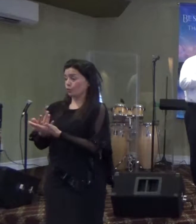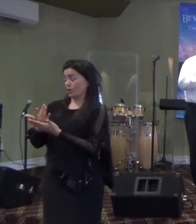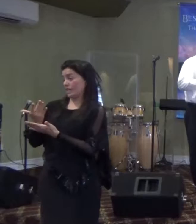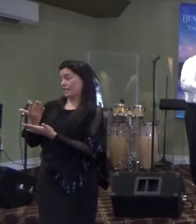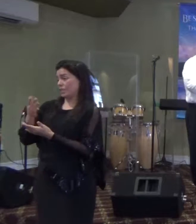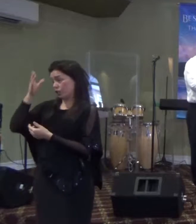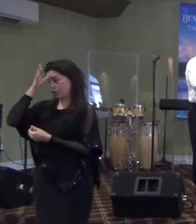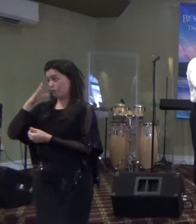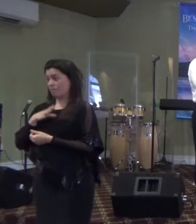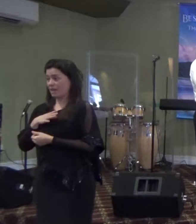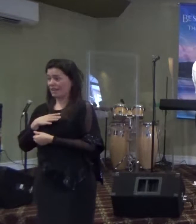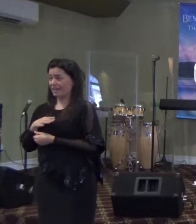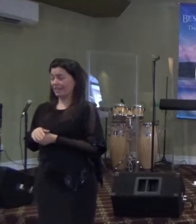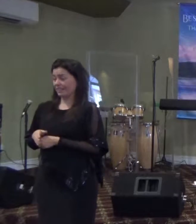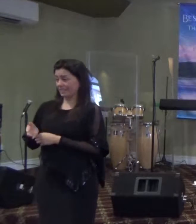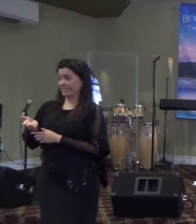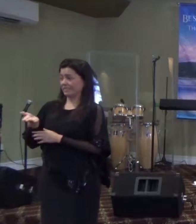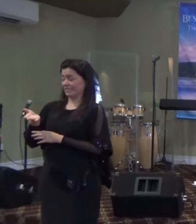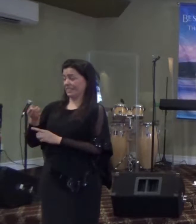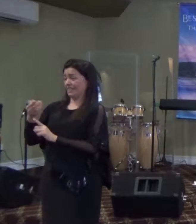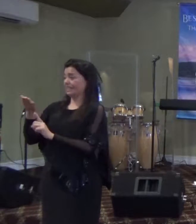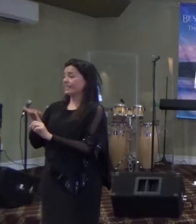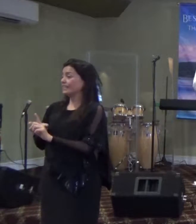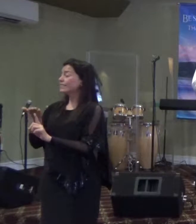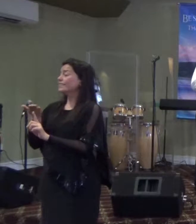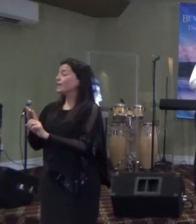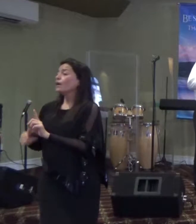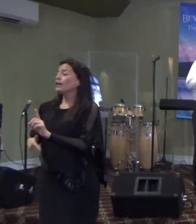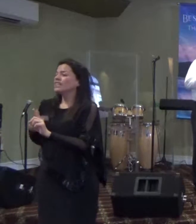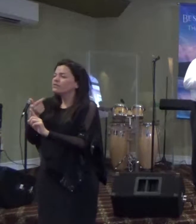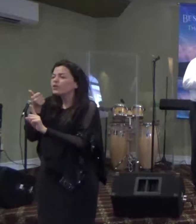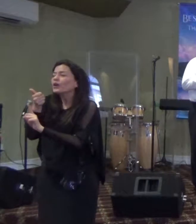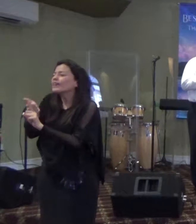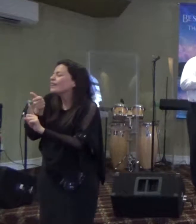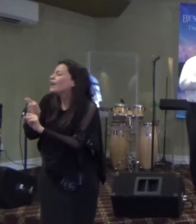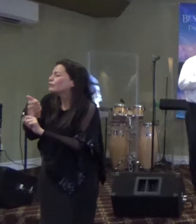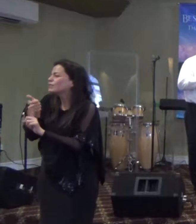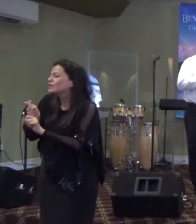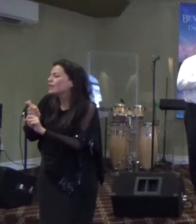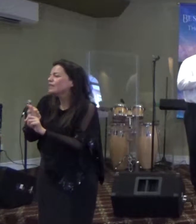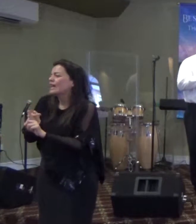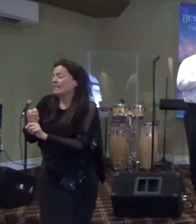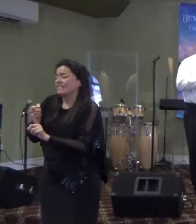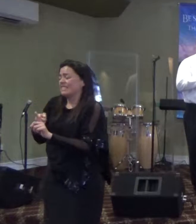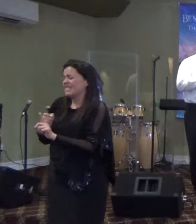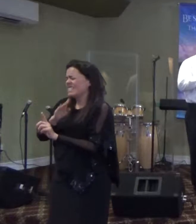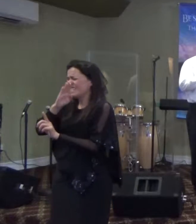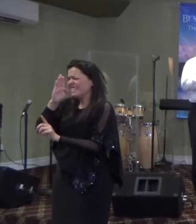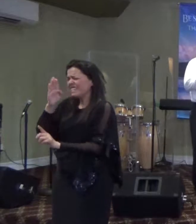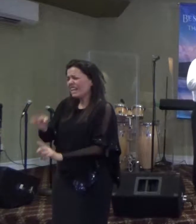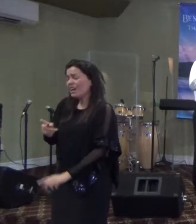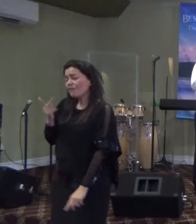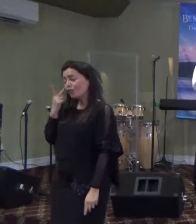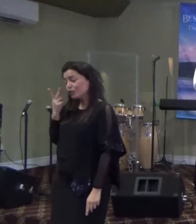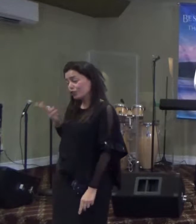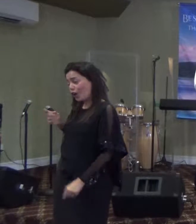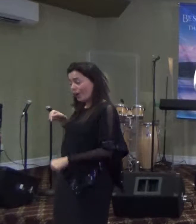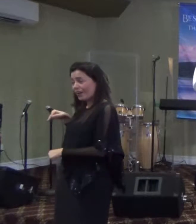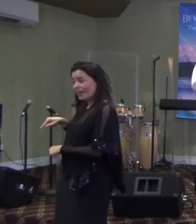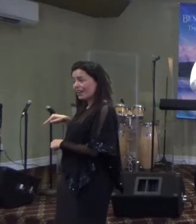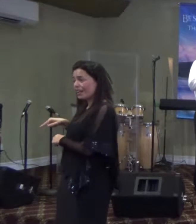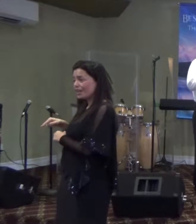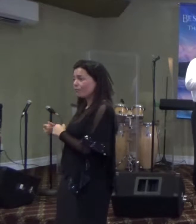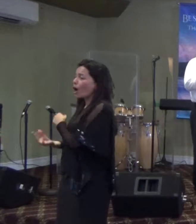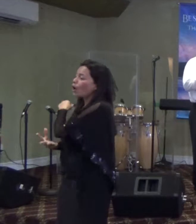también para él. This rich man also lived for Ni himself. siquiera se acordó del que estaba echado a la He did puerta, not remember the